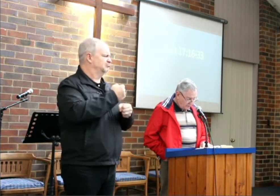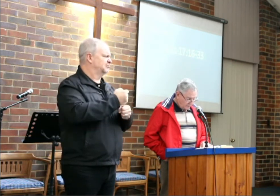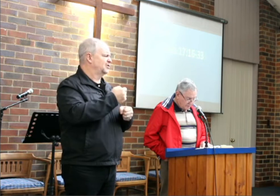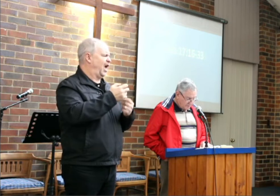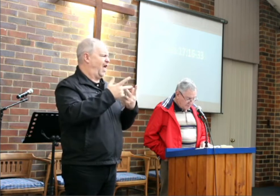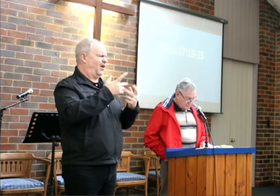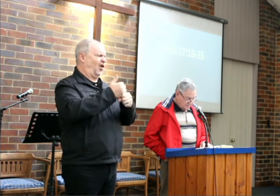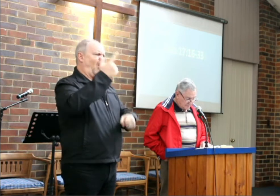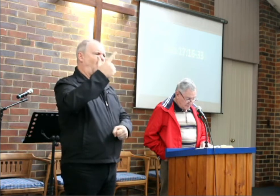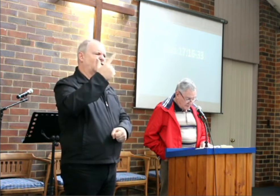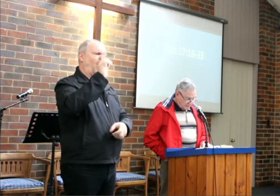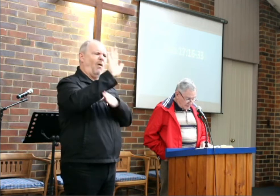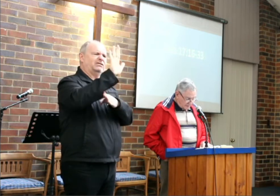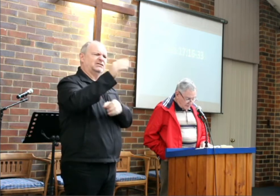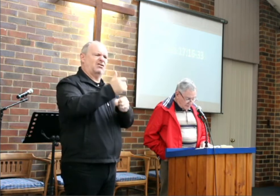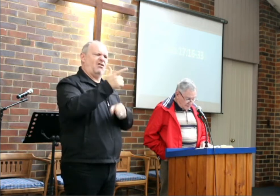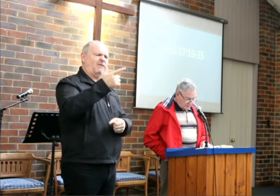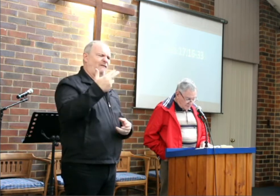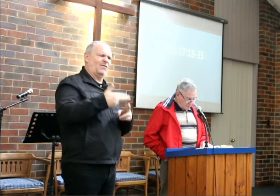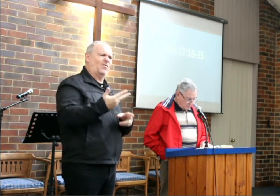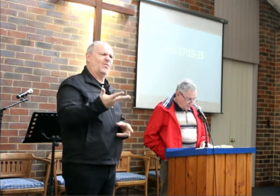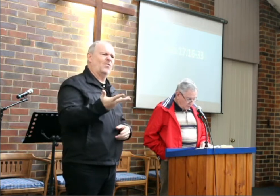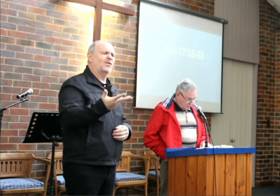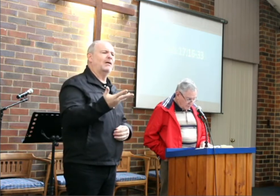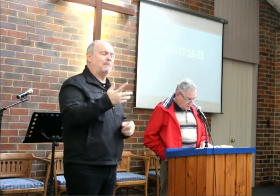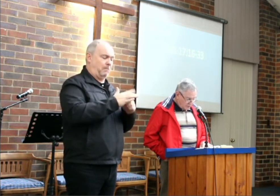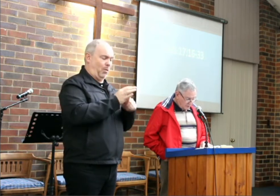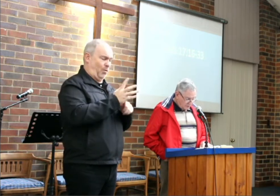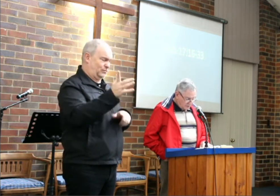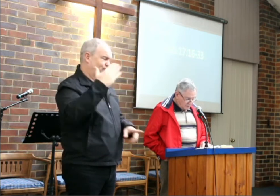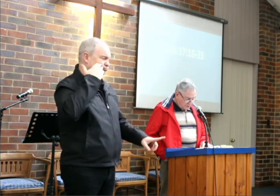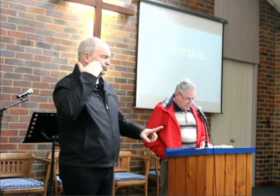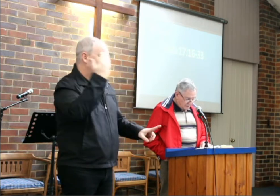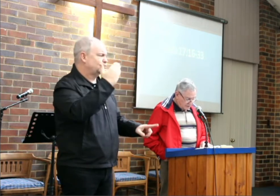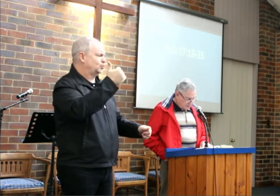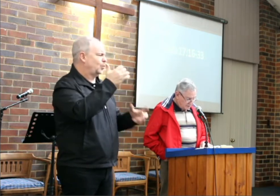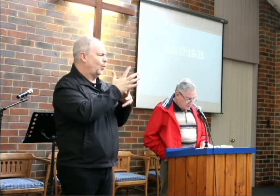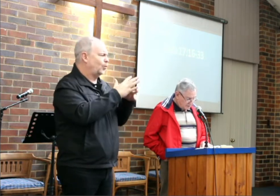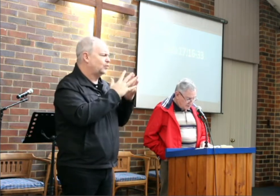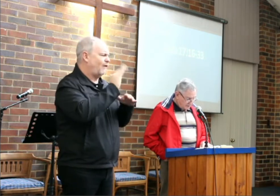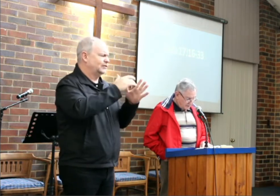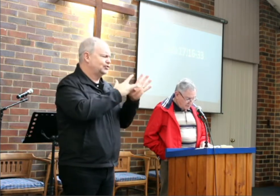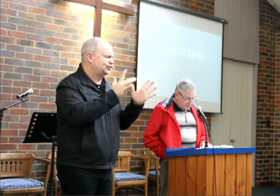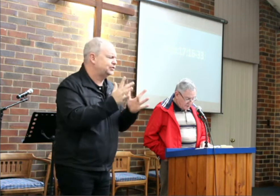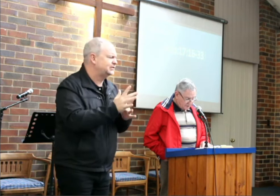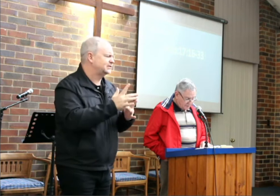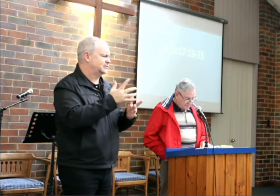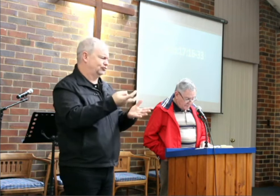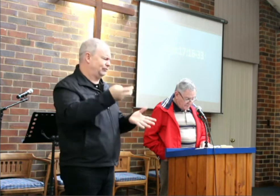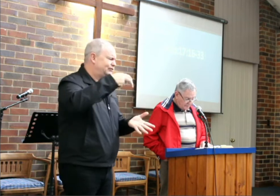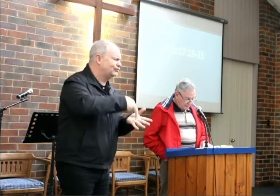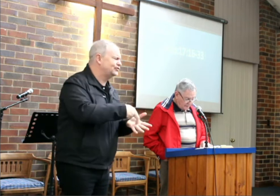foreign gods." They said this because Paul was preaching the good news about Jesus and the